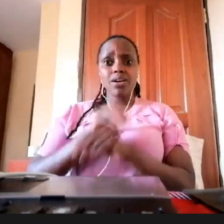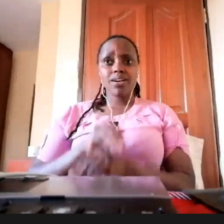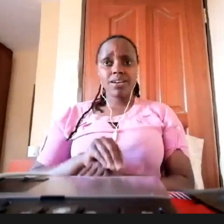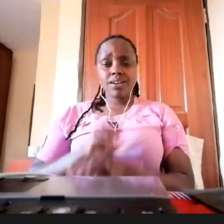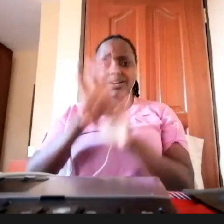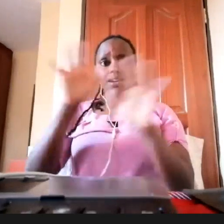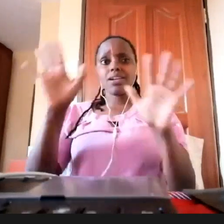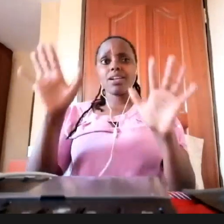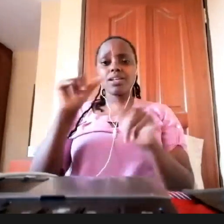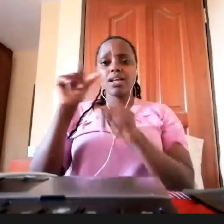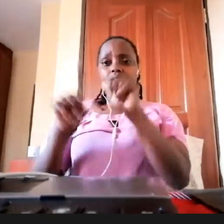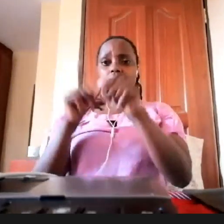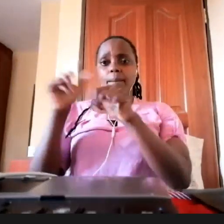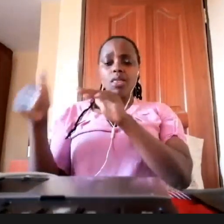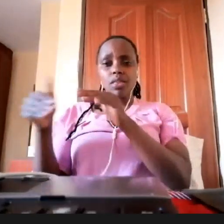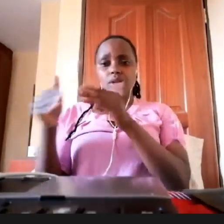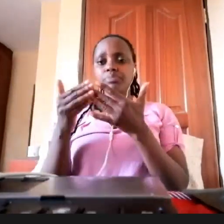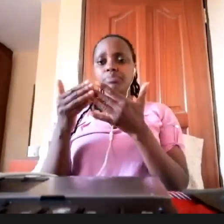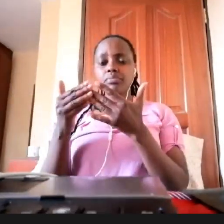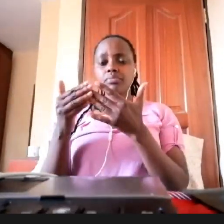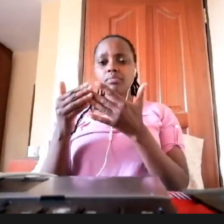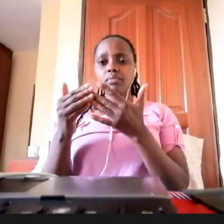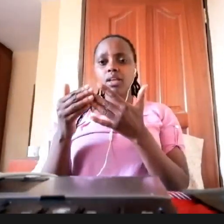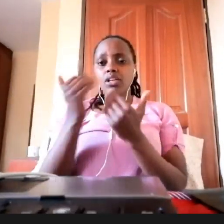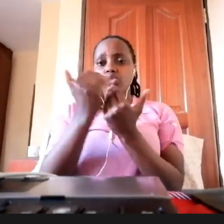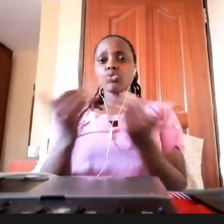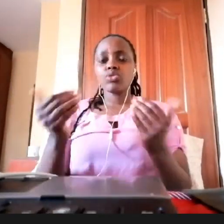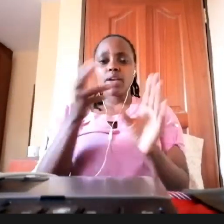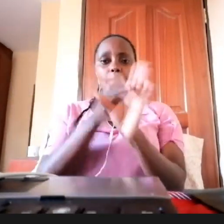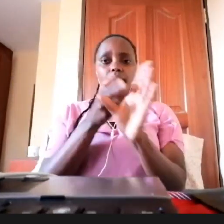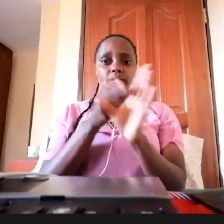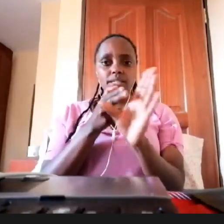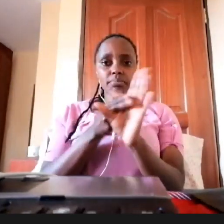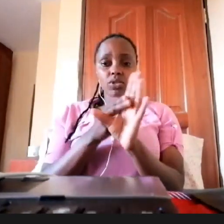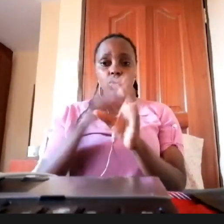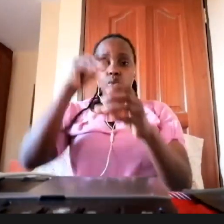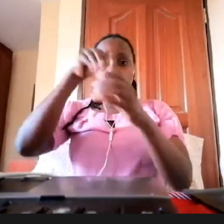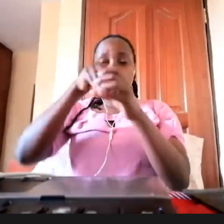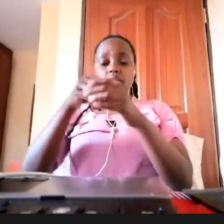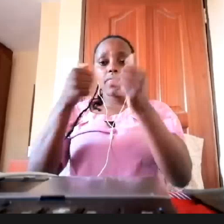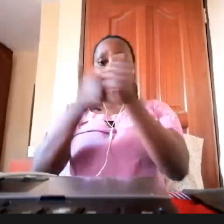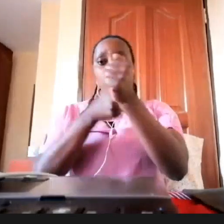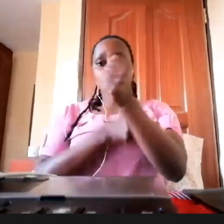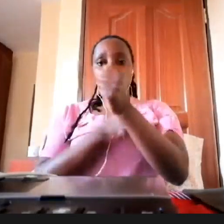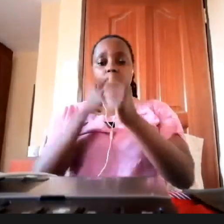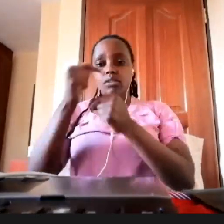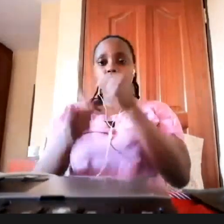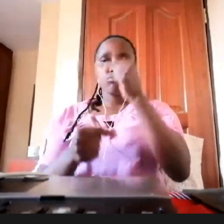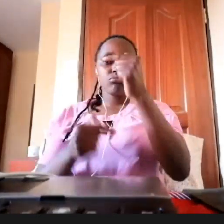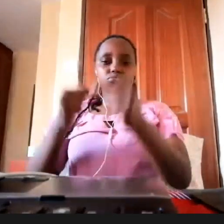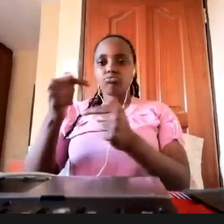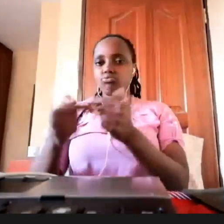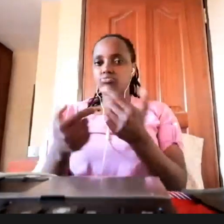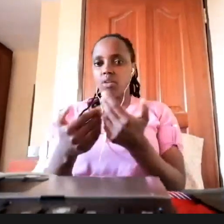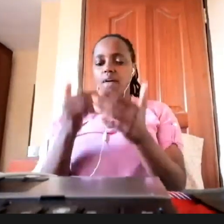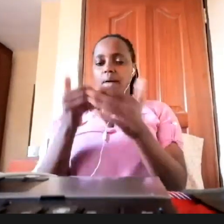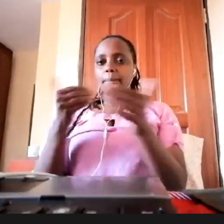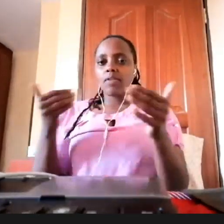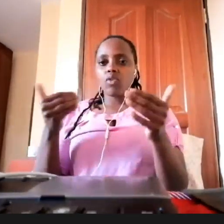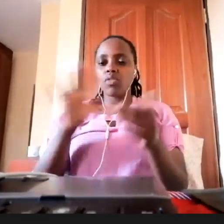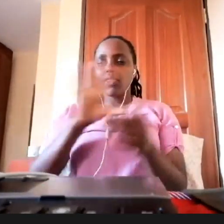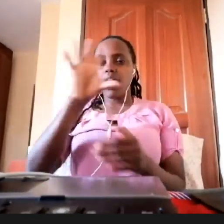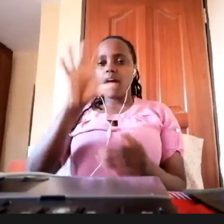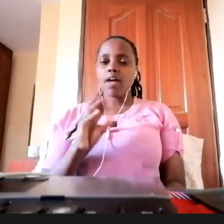of the modality of child participation within the complementary reports procedure before the